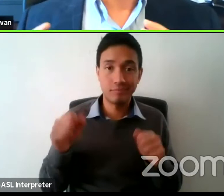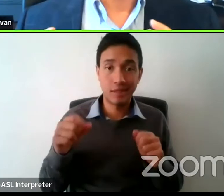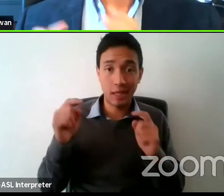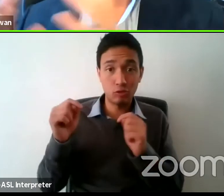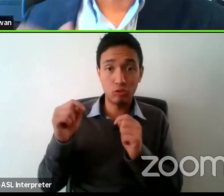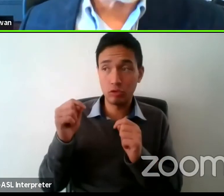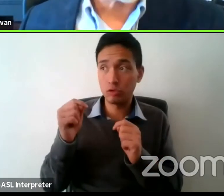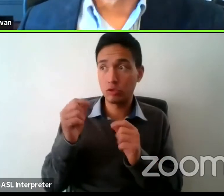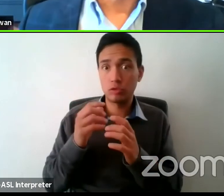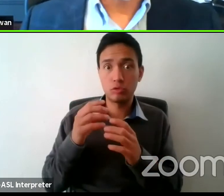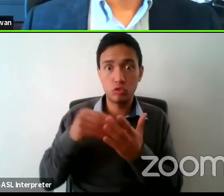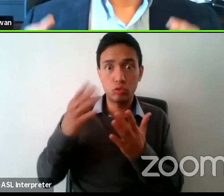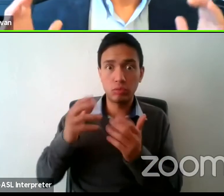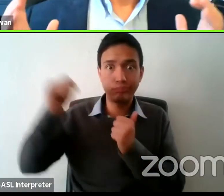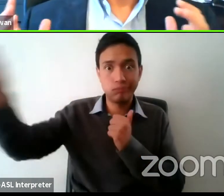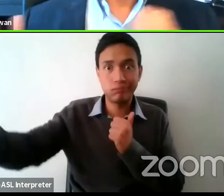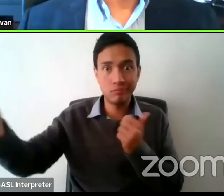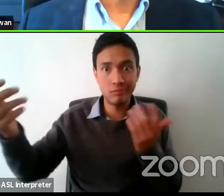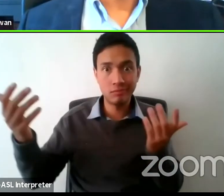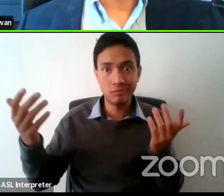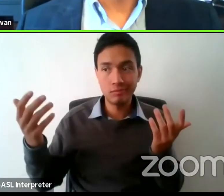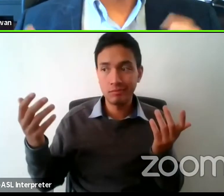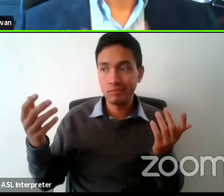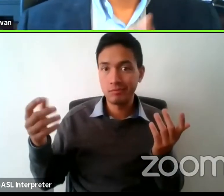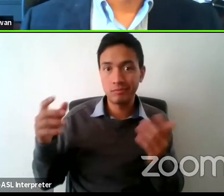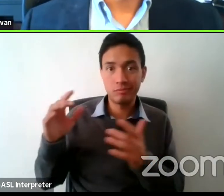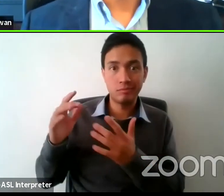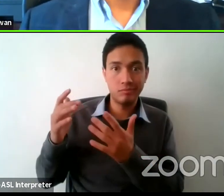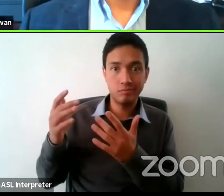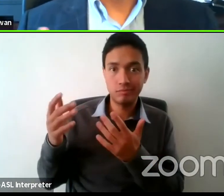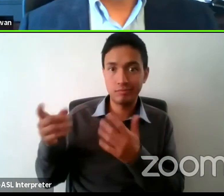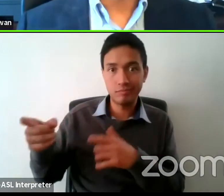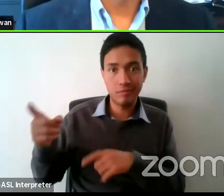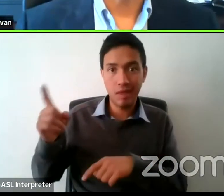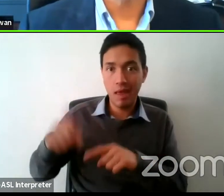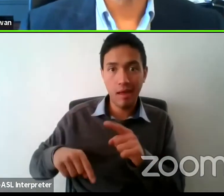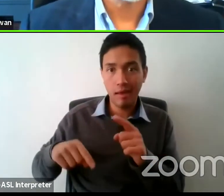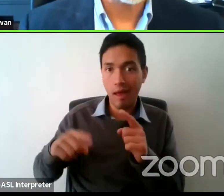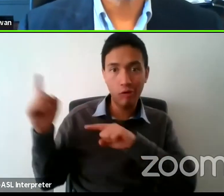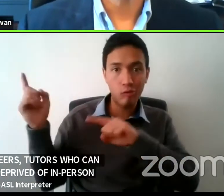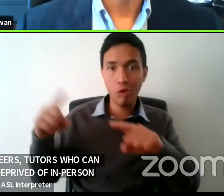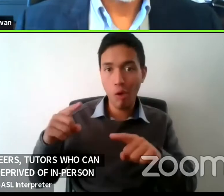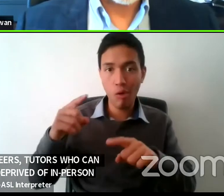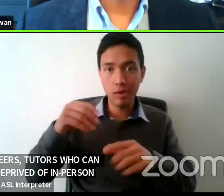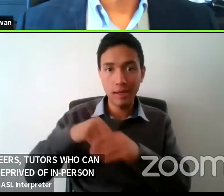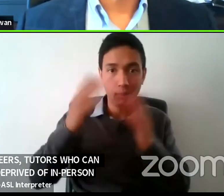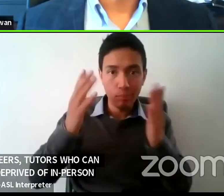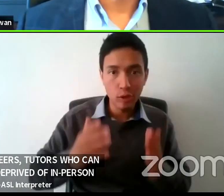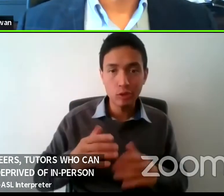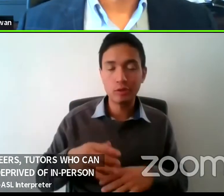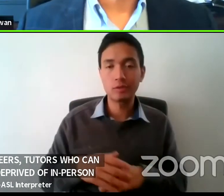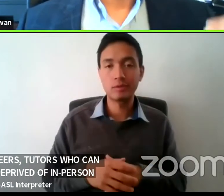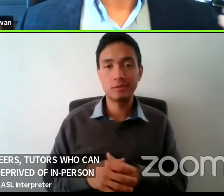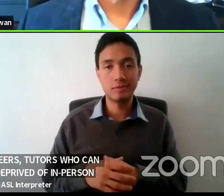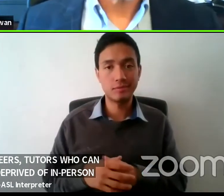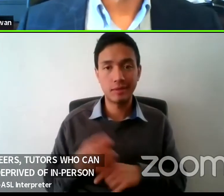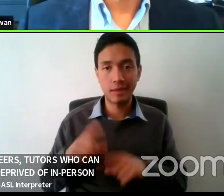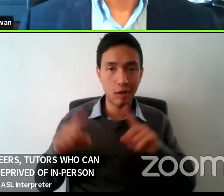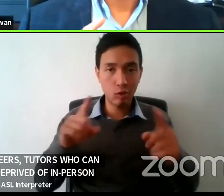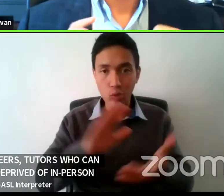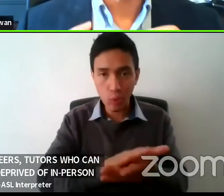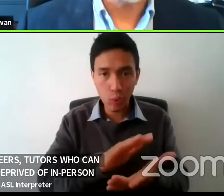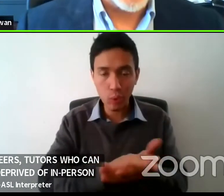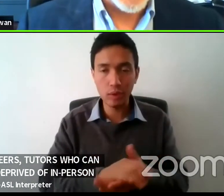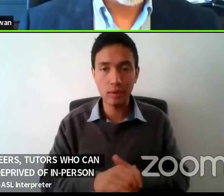been deprived of in-person tutoring or in-person education, and